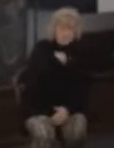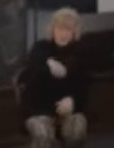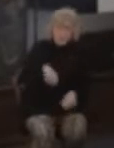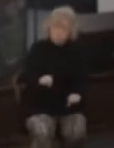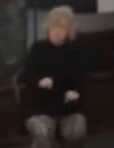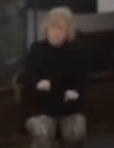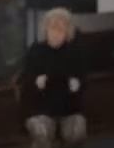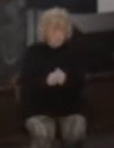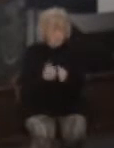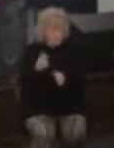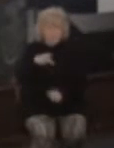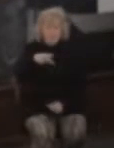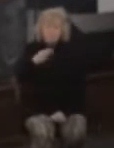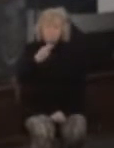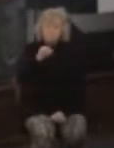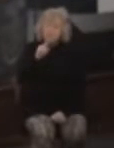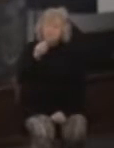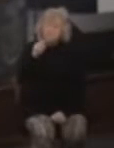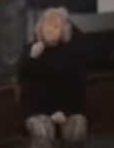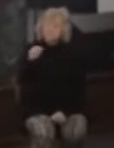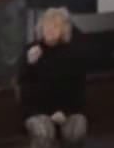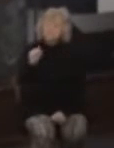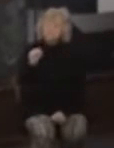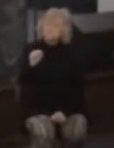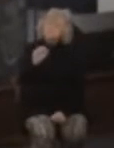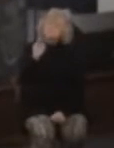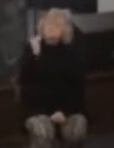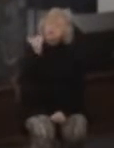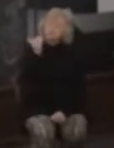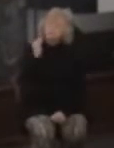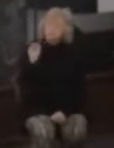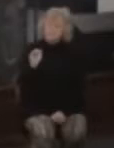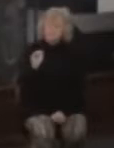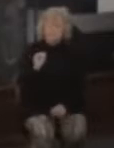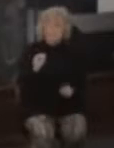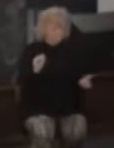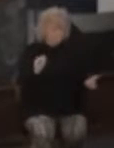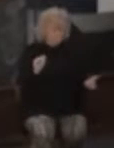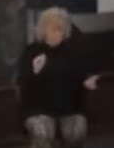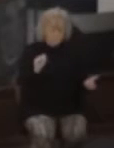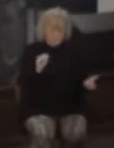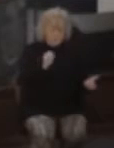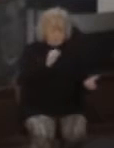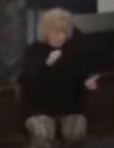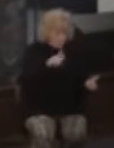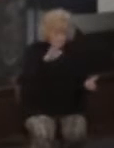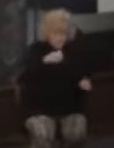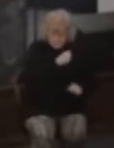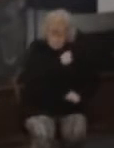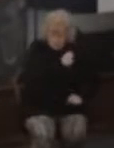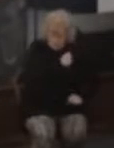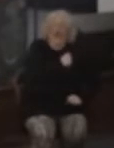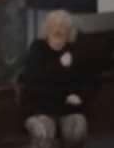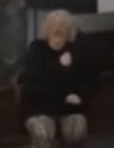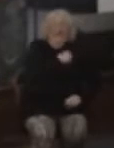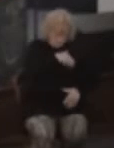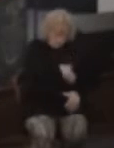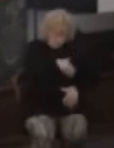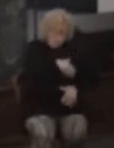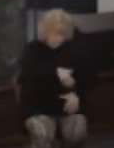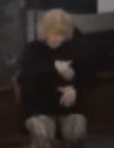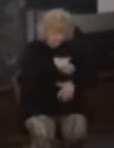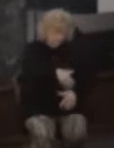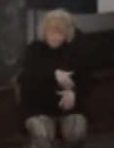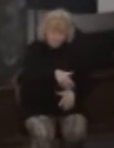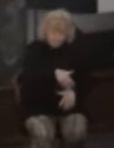chapters 13 and 14. It was a very similar scene to the David and Goliath. Saul and his whole army, you know, were holding back